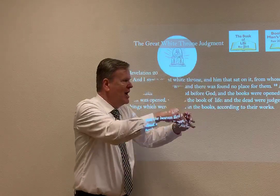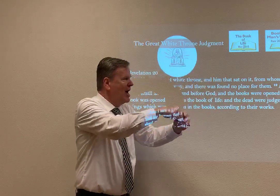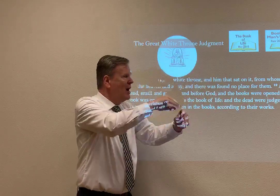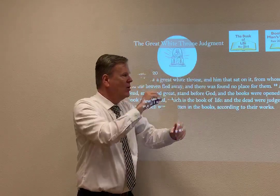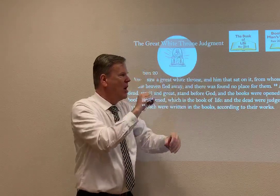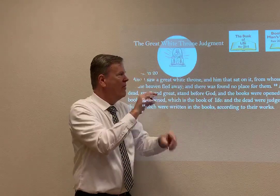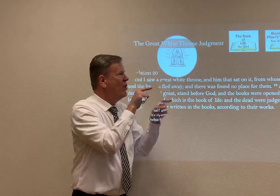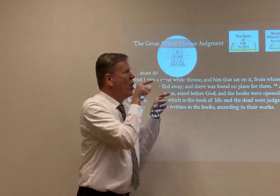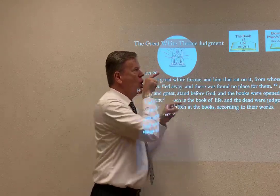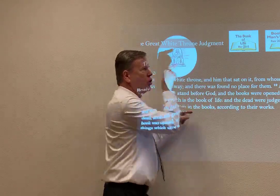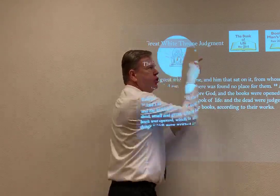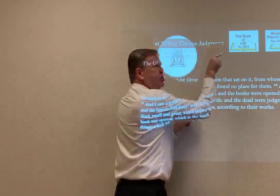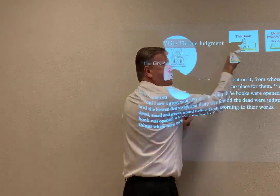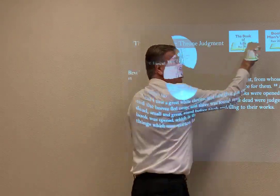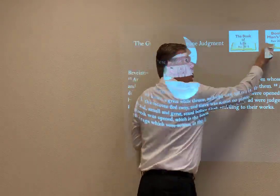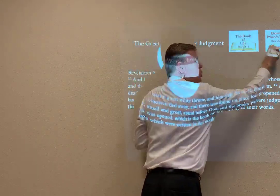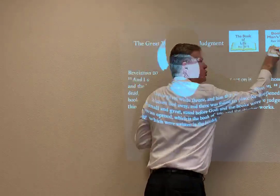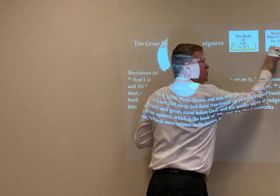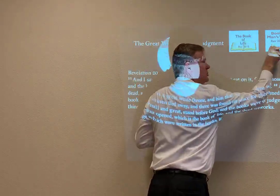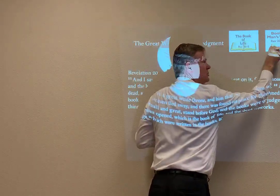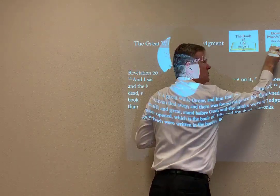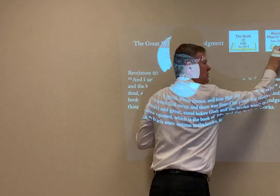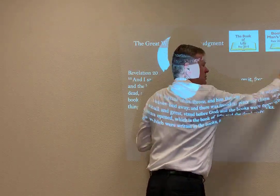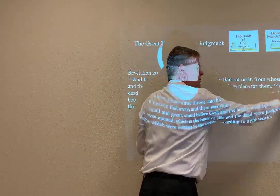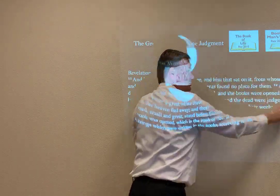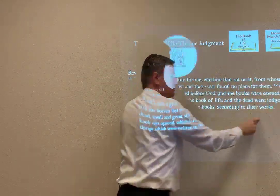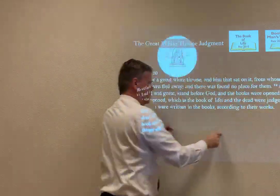were judged out of those things